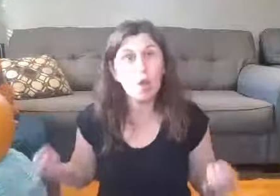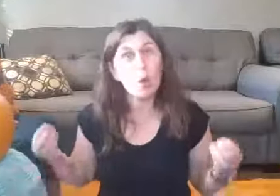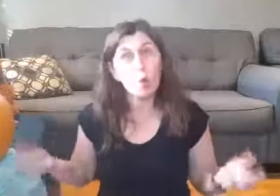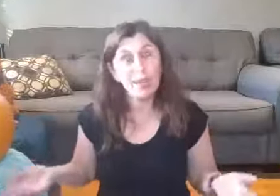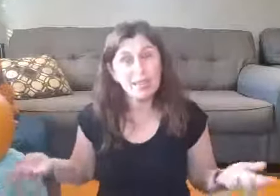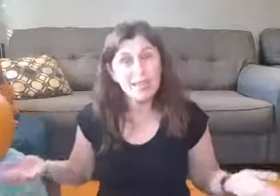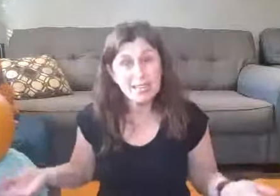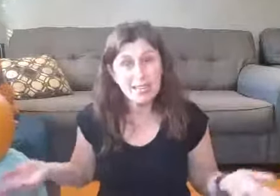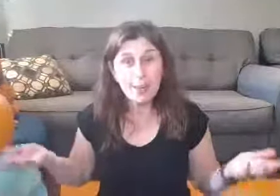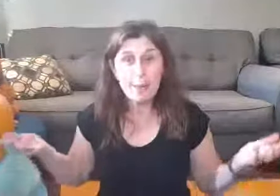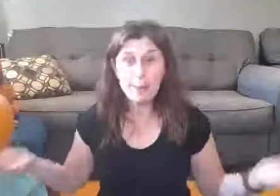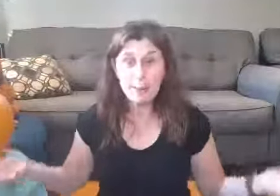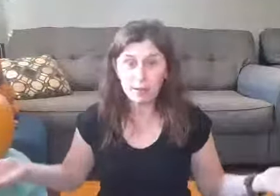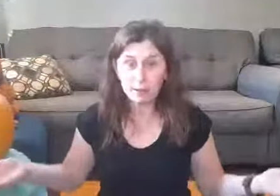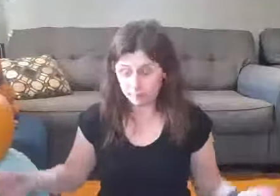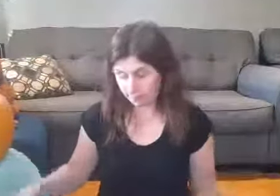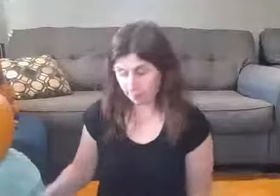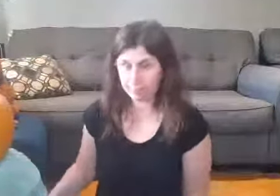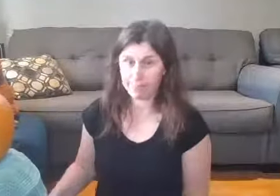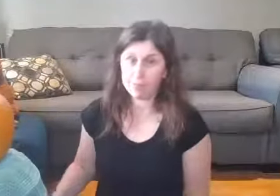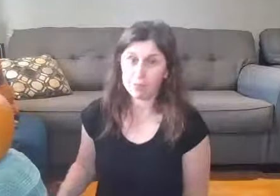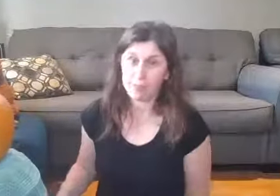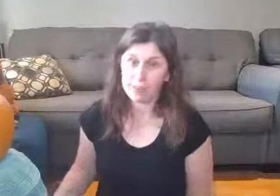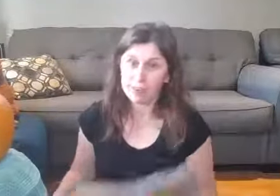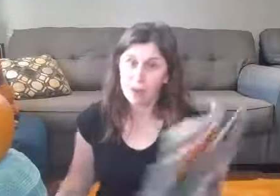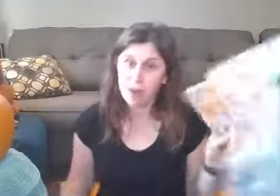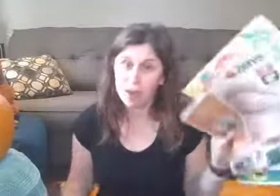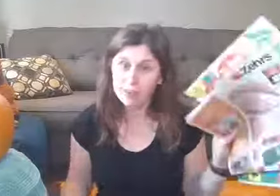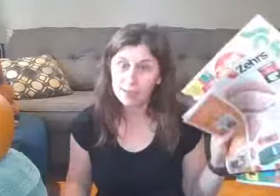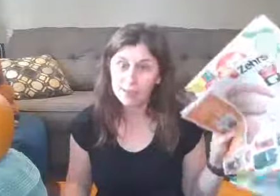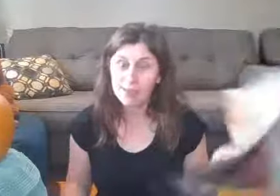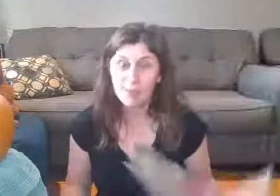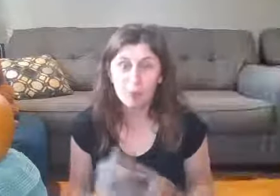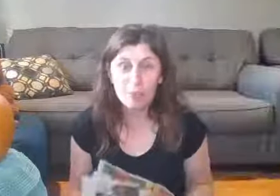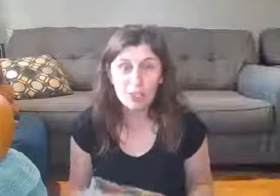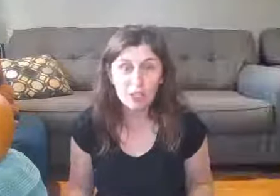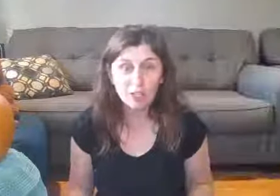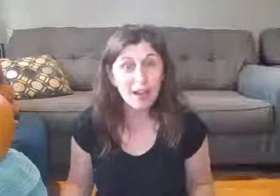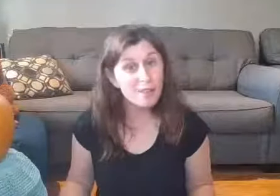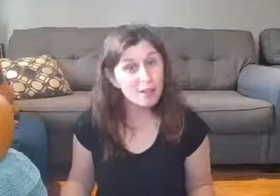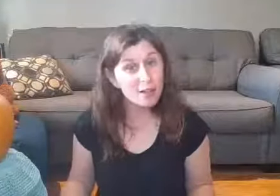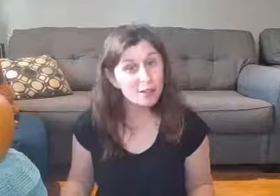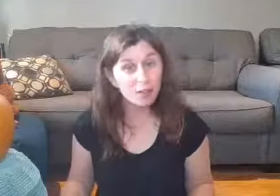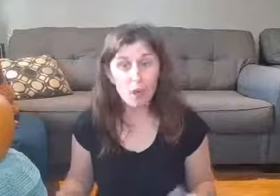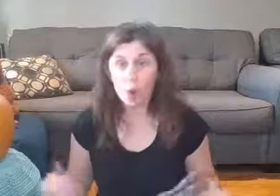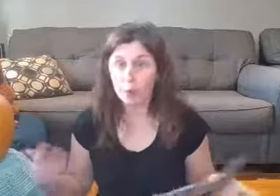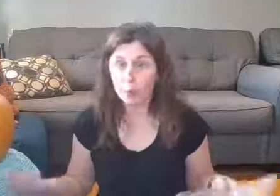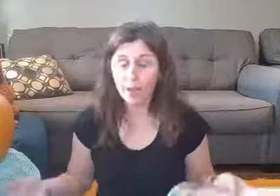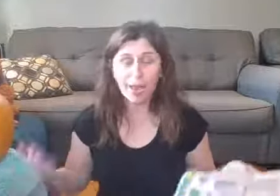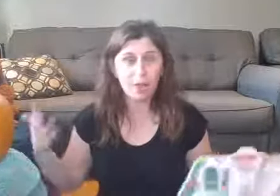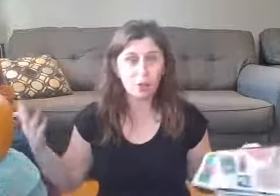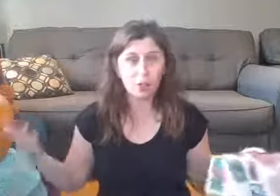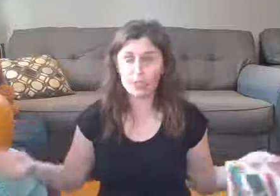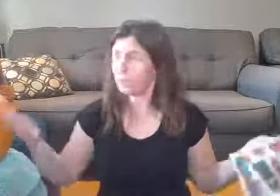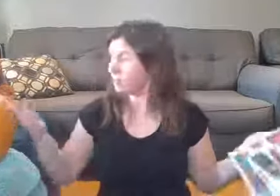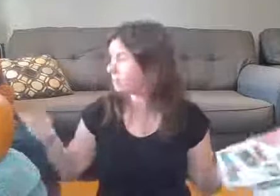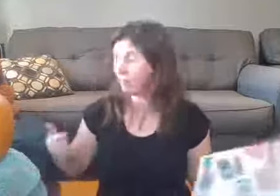we need milk. So now they need to go hunt for a pitcher of milk, or bread, or chicken,